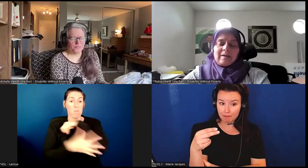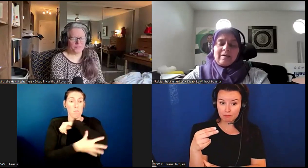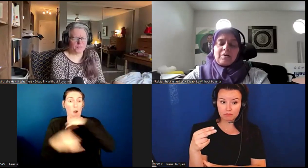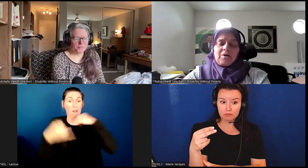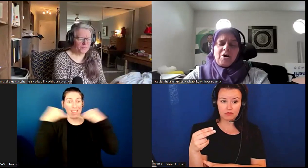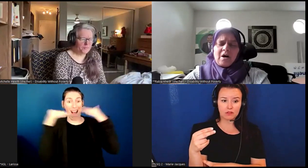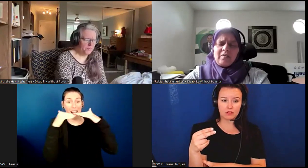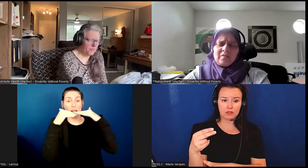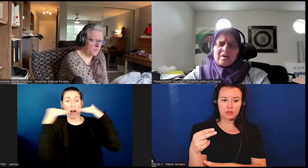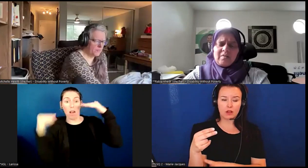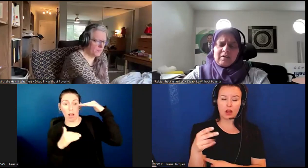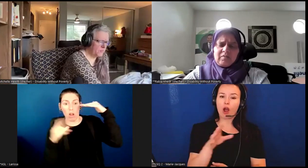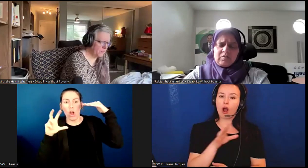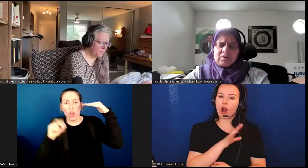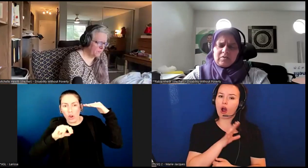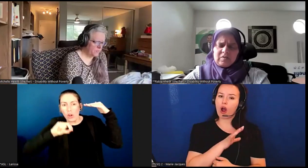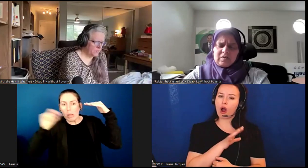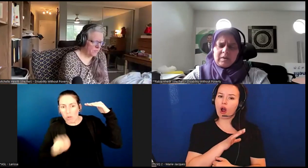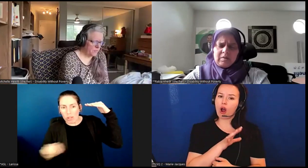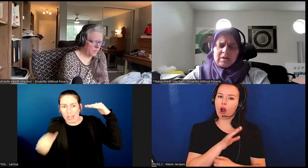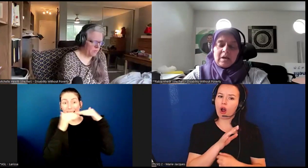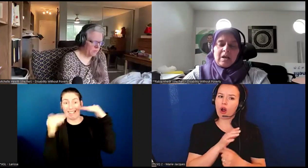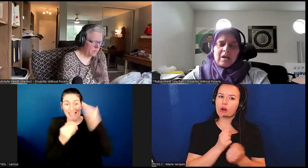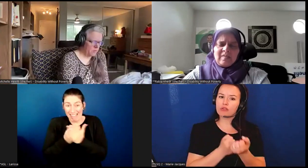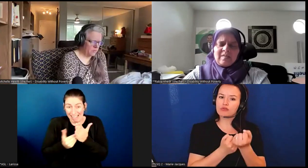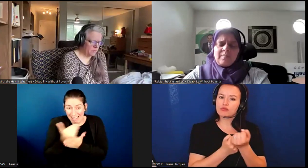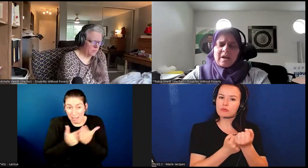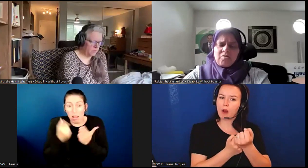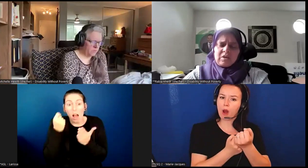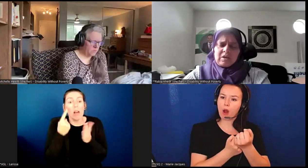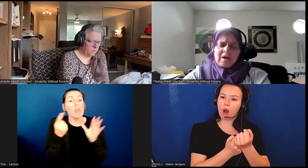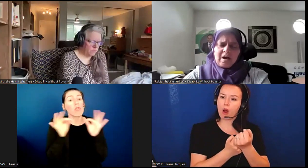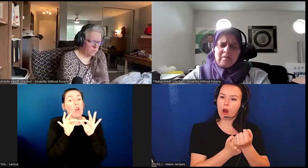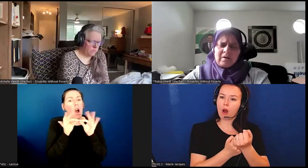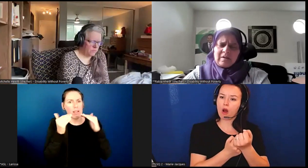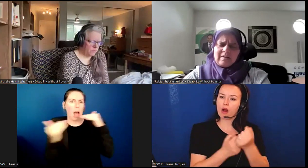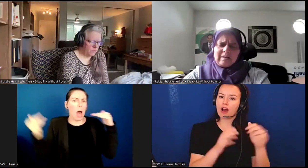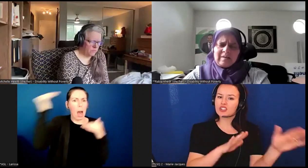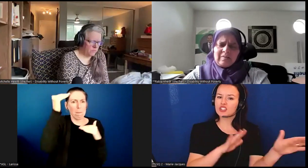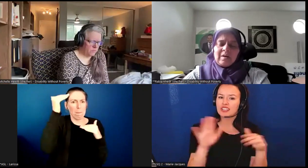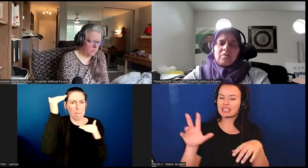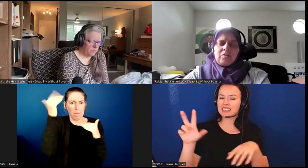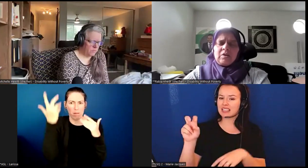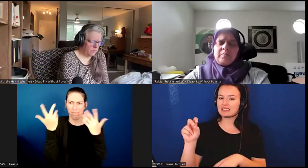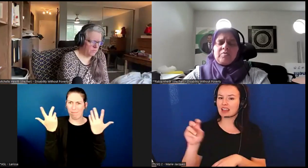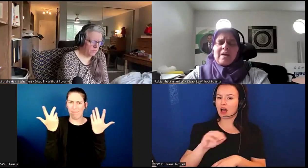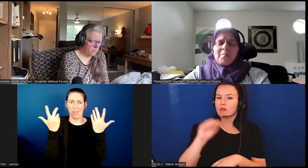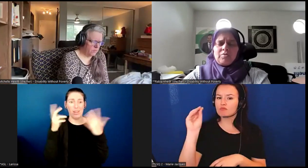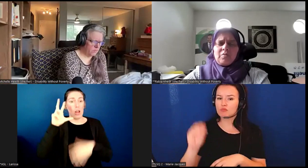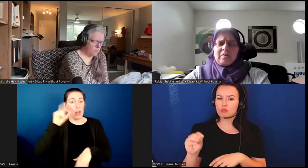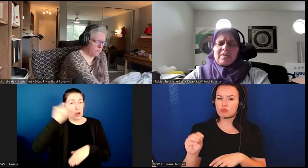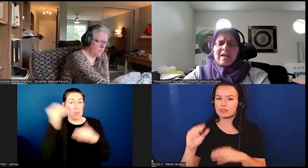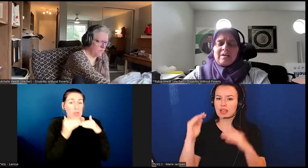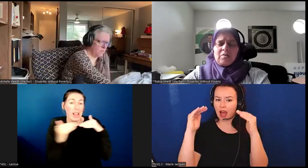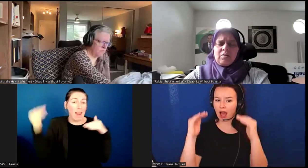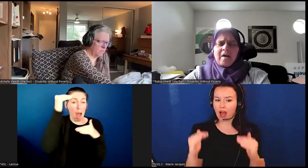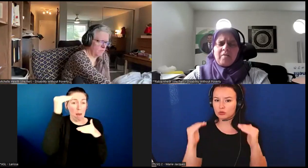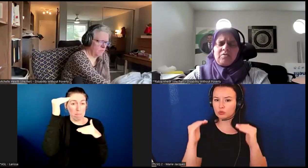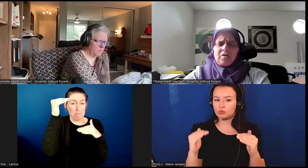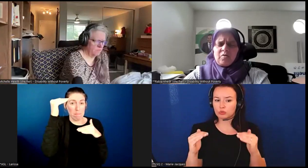whereas their cost of living with a disability, it's substantially higher. It's at least 30% more. So we've